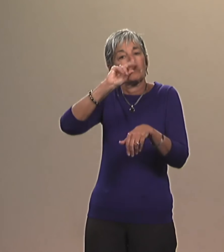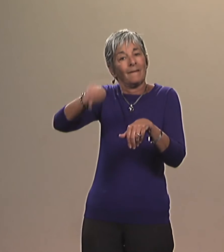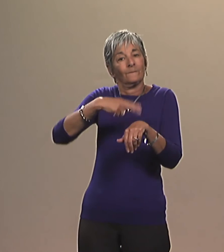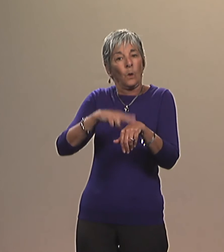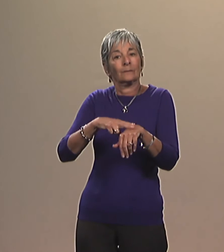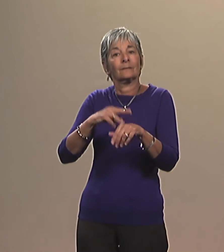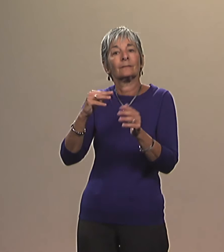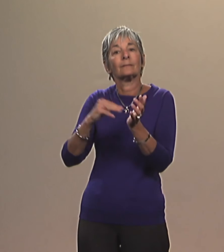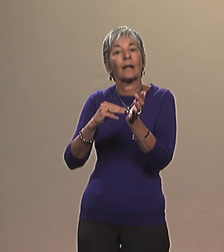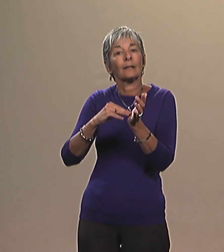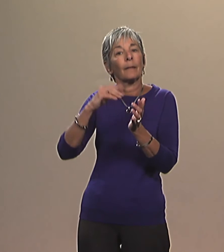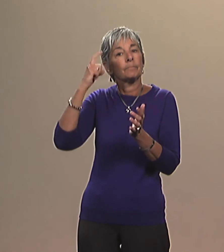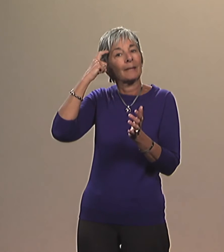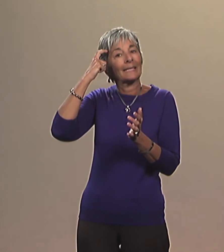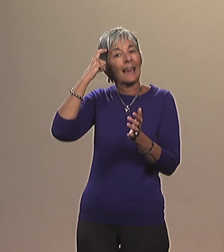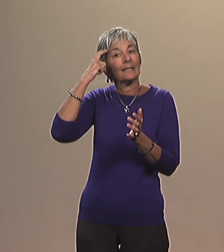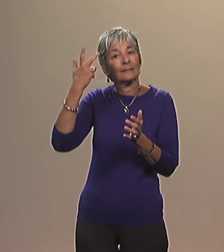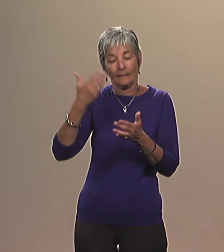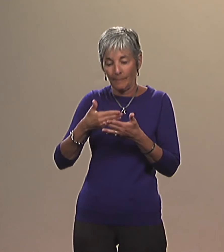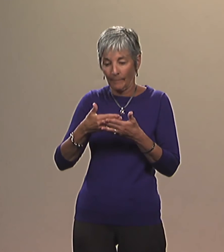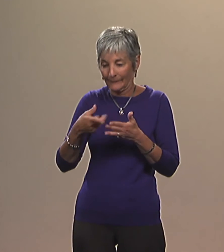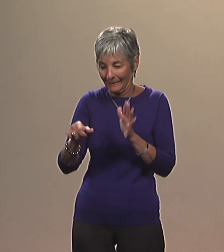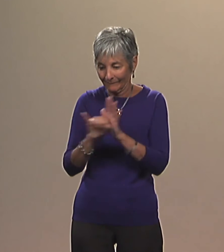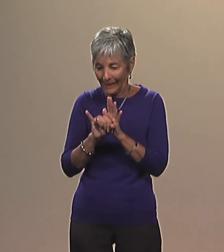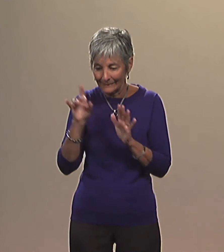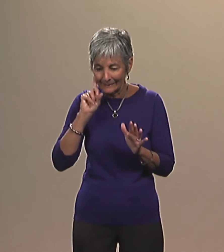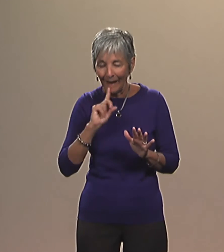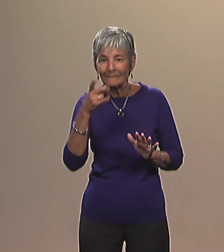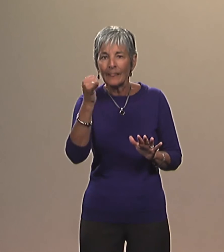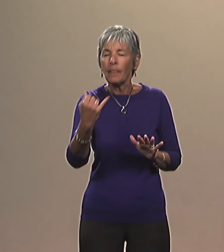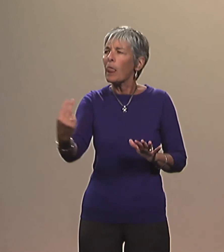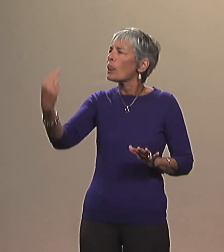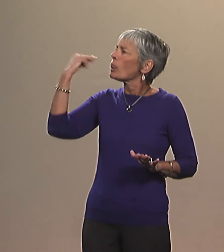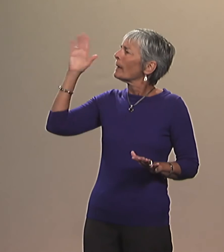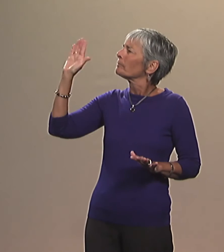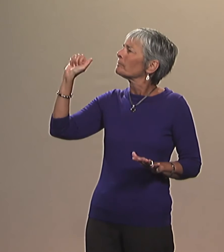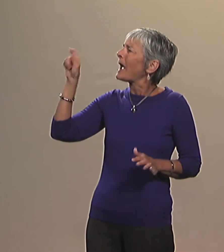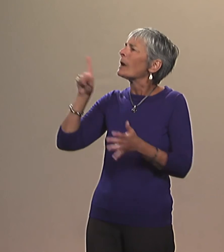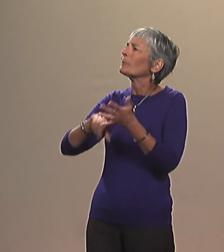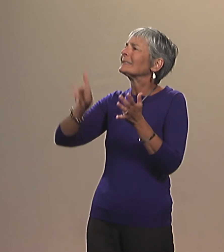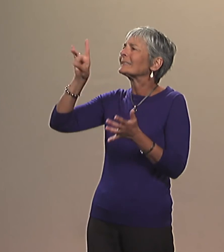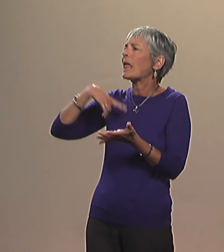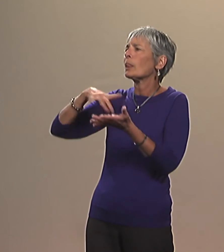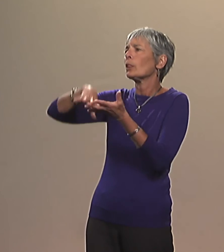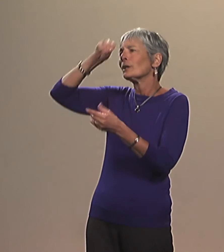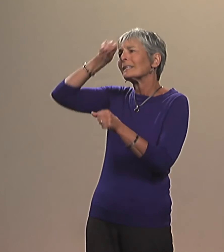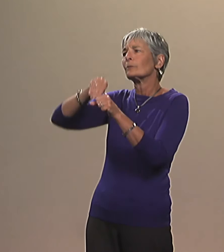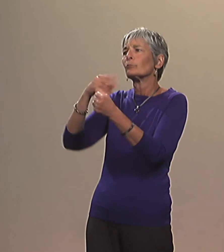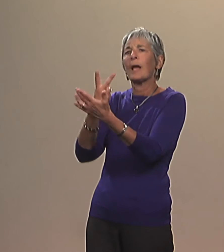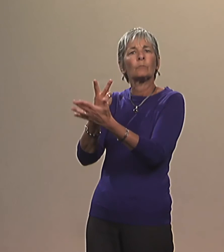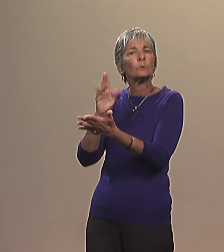So, of course, the doctor's mentality is, when encountering a deaf baby, to think back to what they learned in graduate school about sound